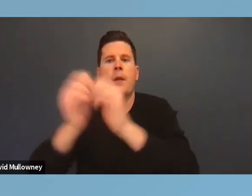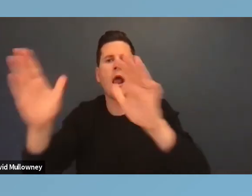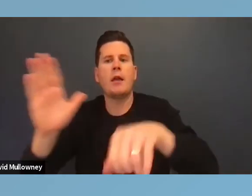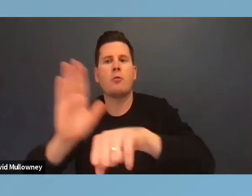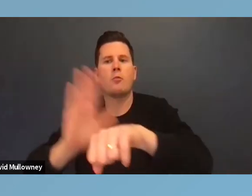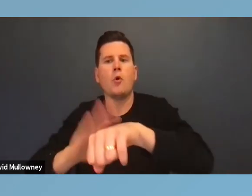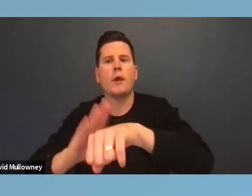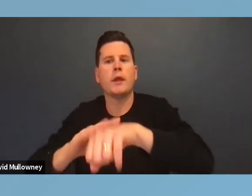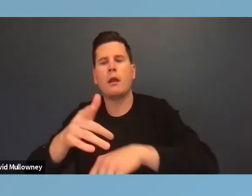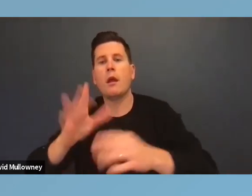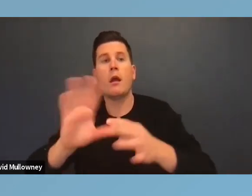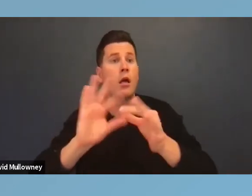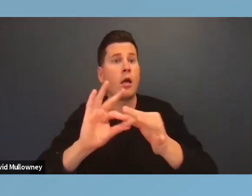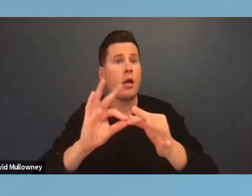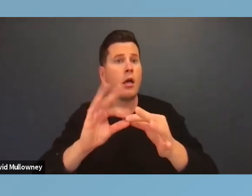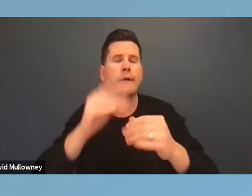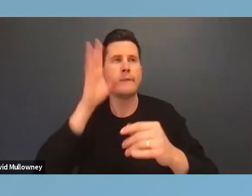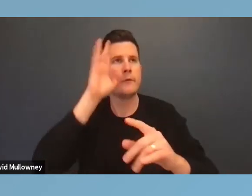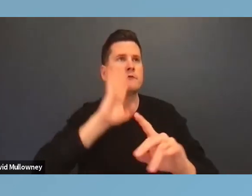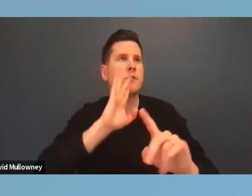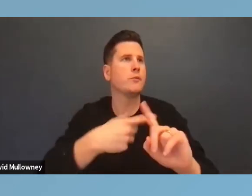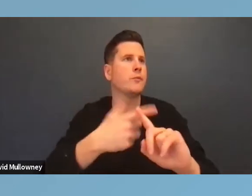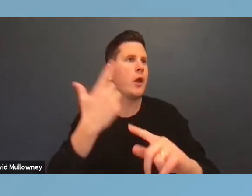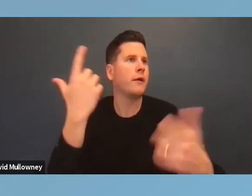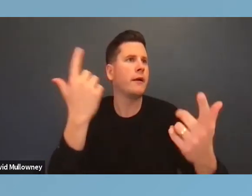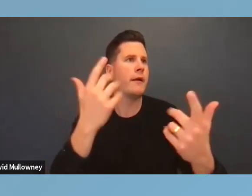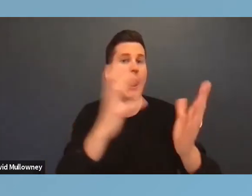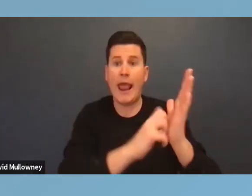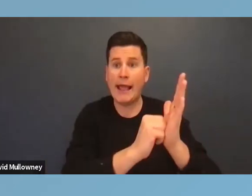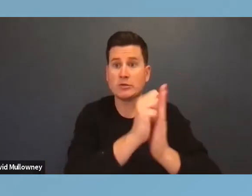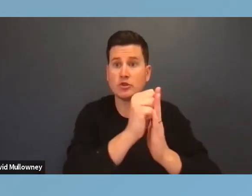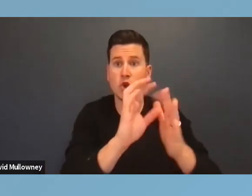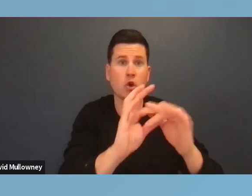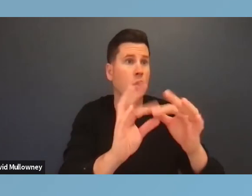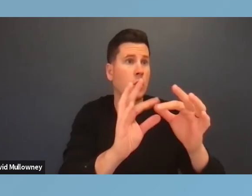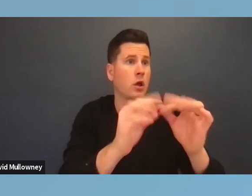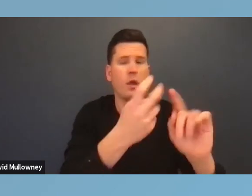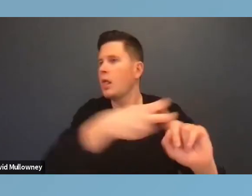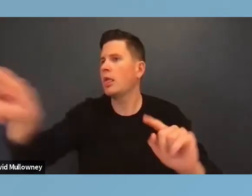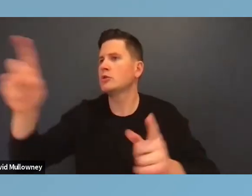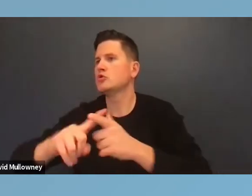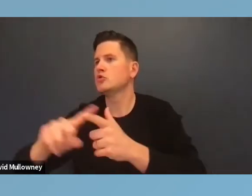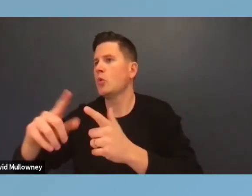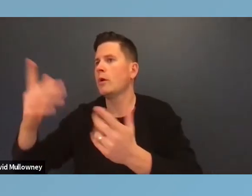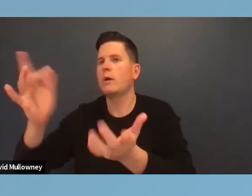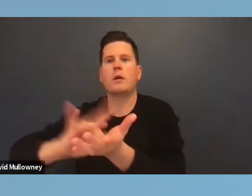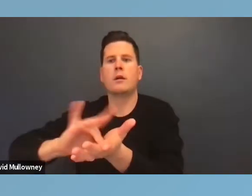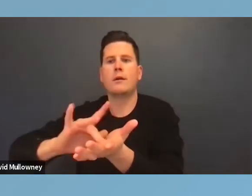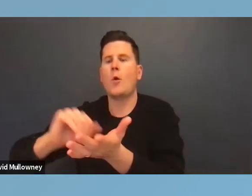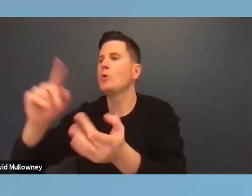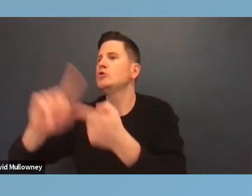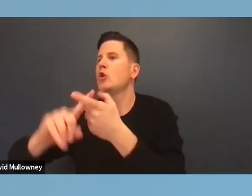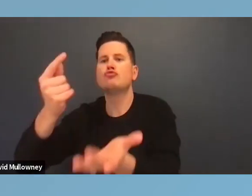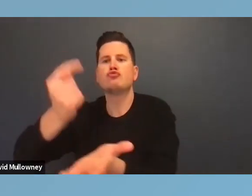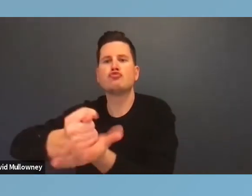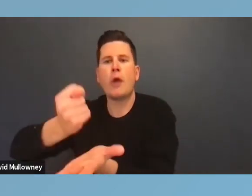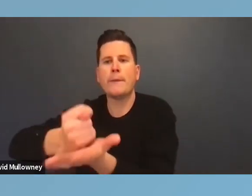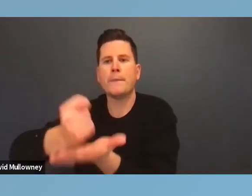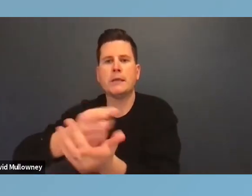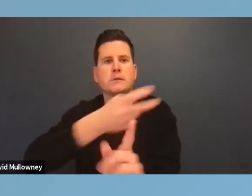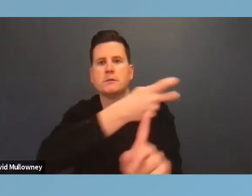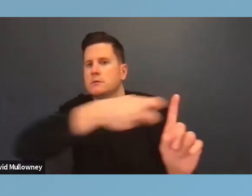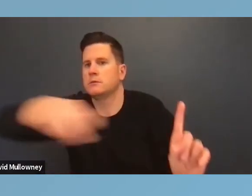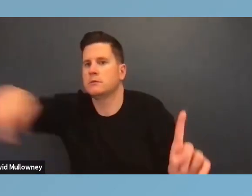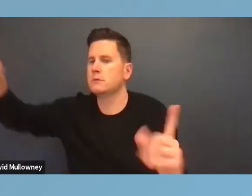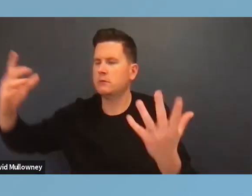And as I said before, don't switch topics without warning. Don't start talking about cancer and then switch to talking about